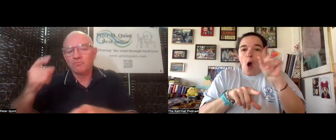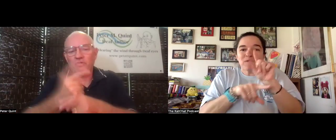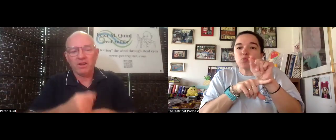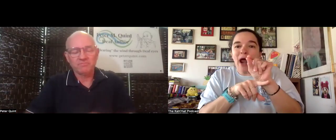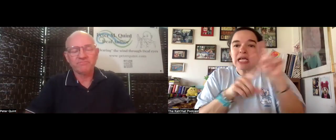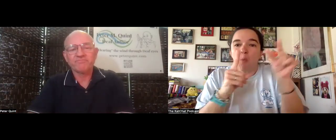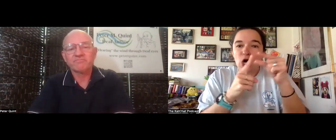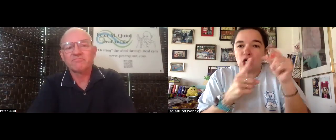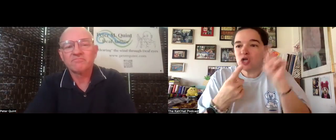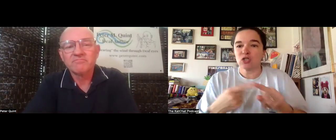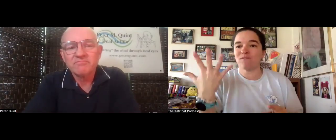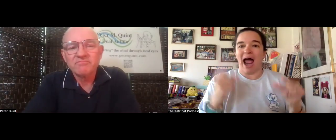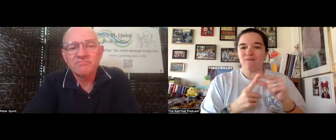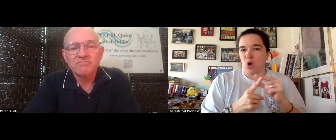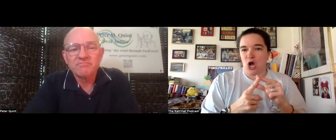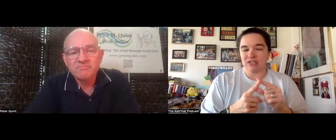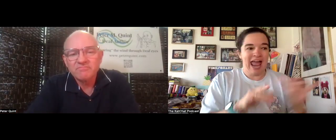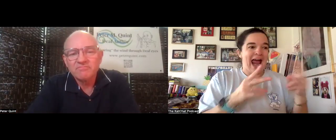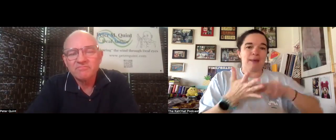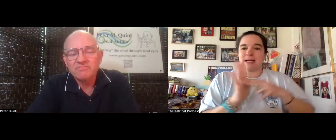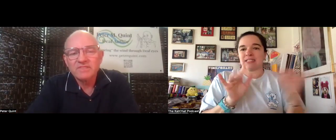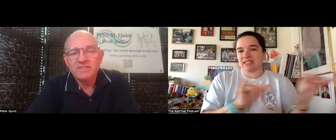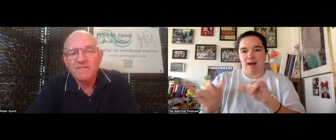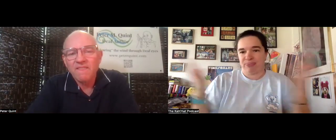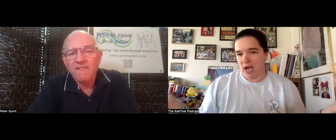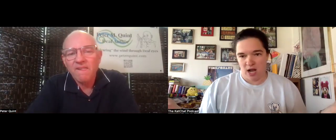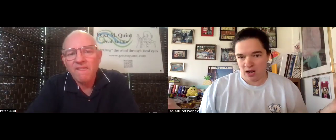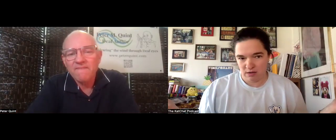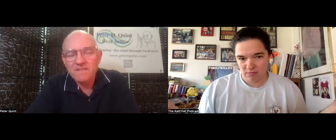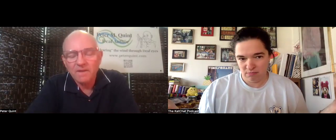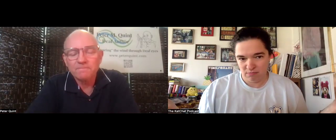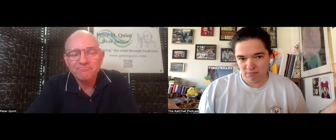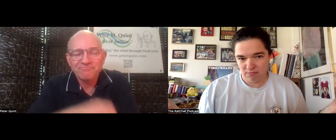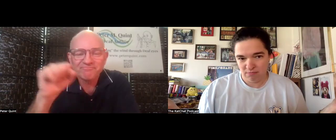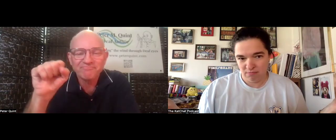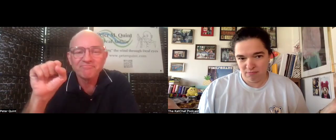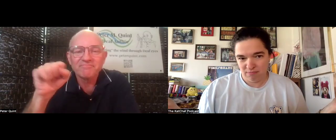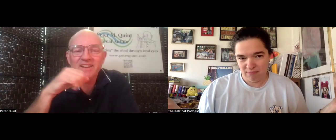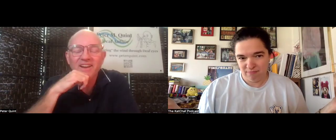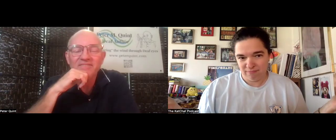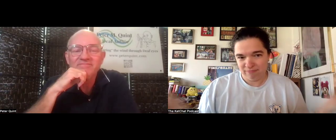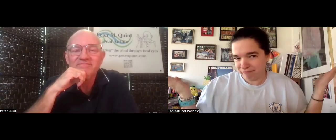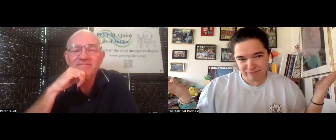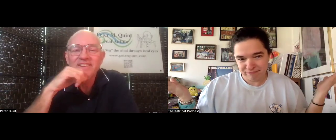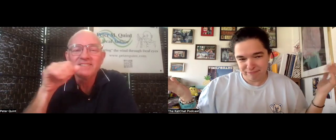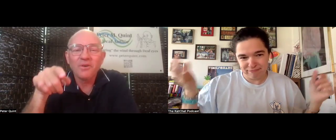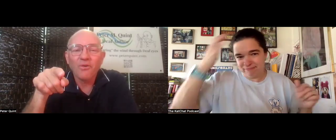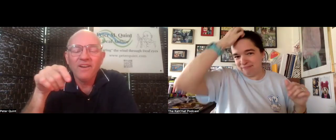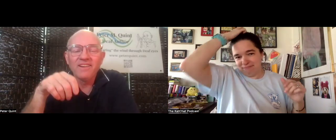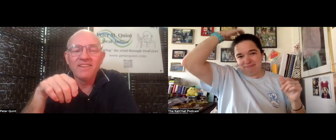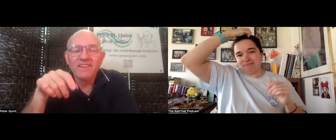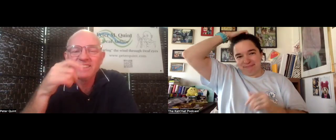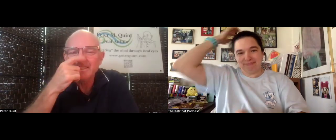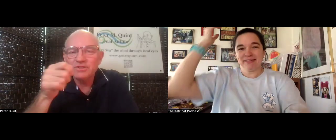You could go from 20 words to 5 words and it means the same thing. Yeah.